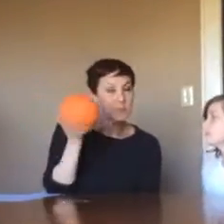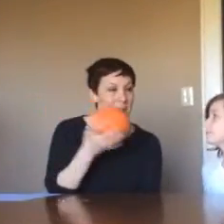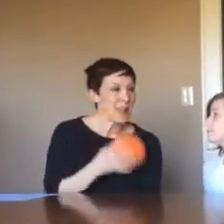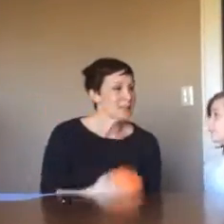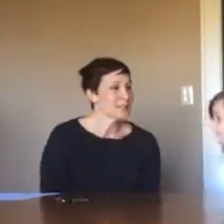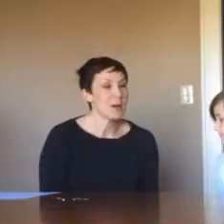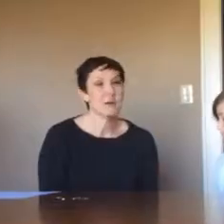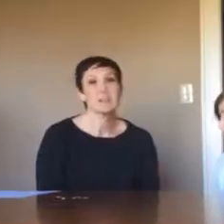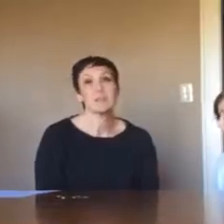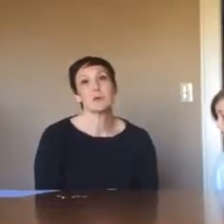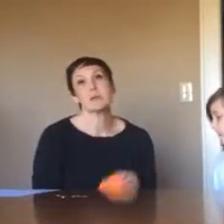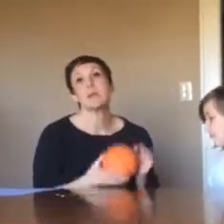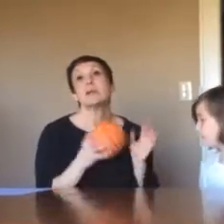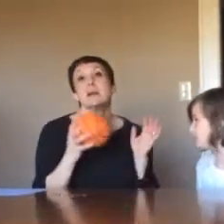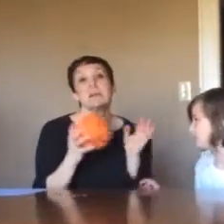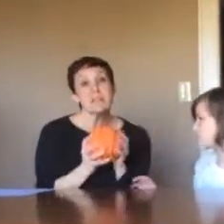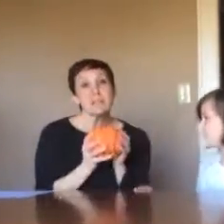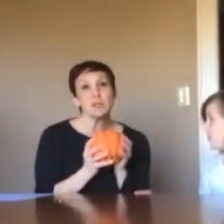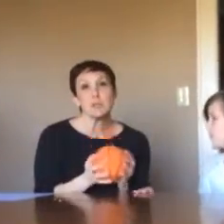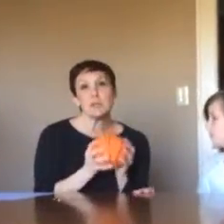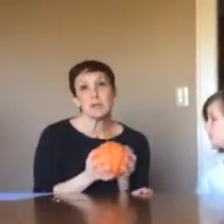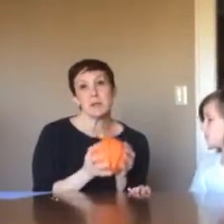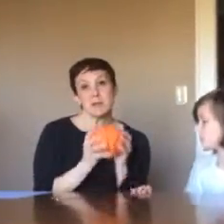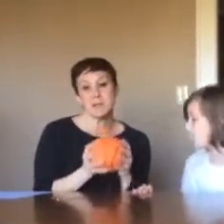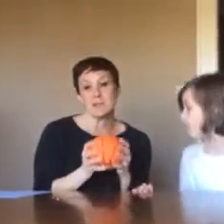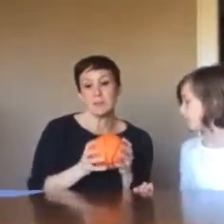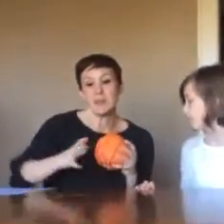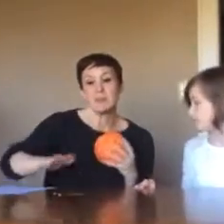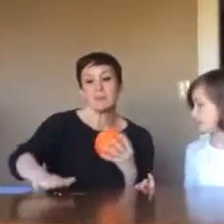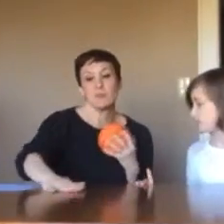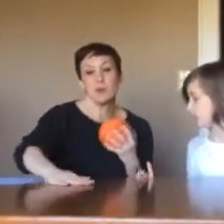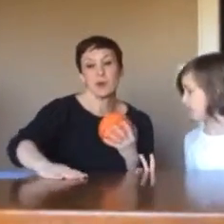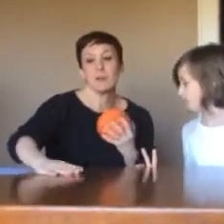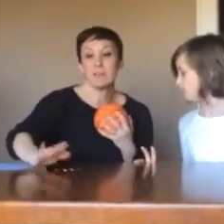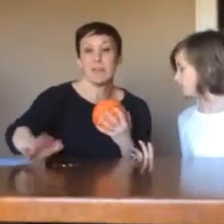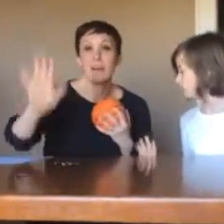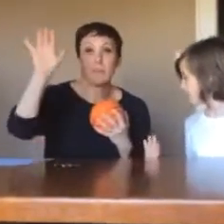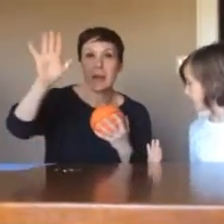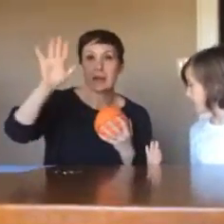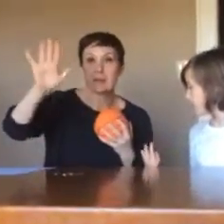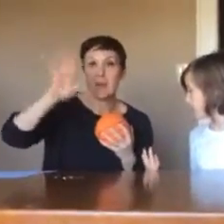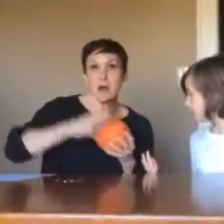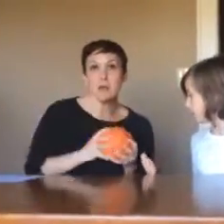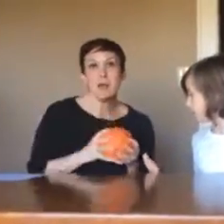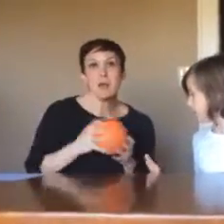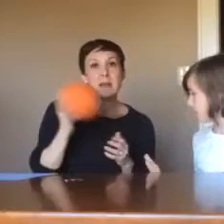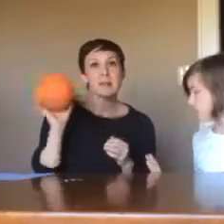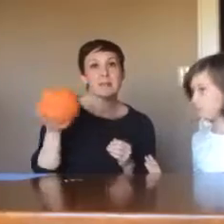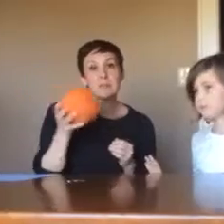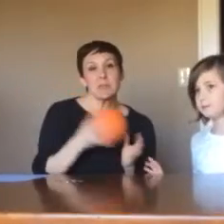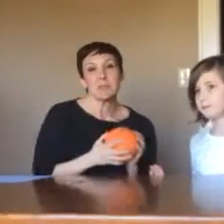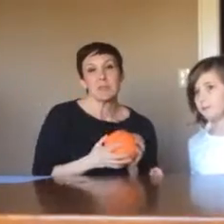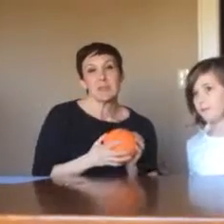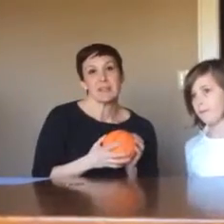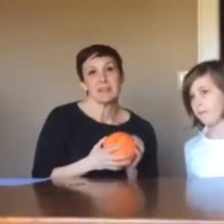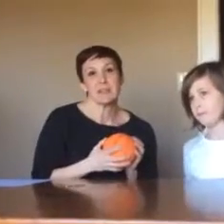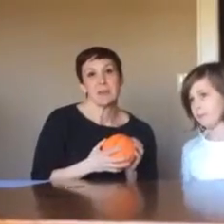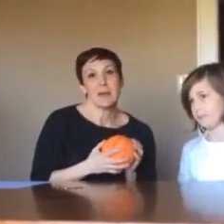play basketball, so her tangible reinforcement for her 5 pennies on is going to be she's going to get a little